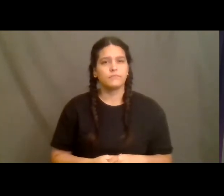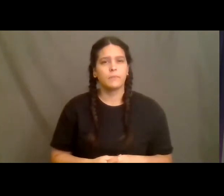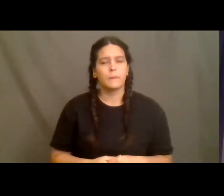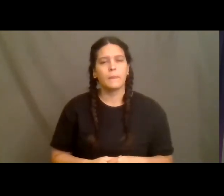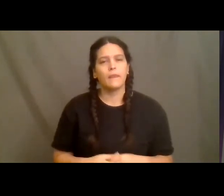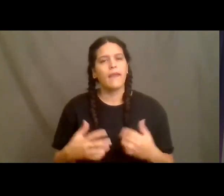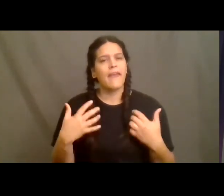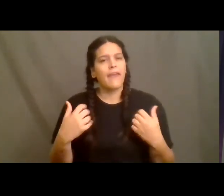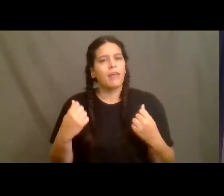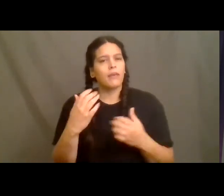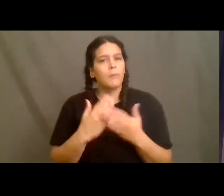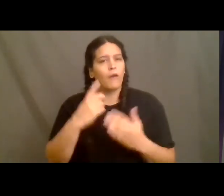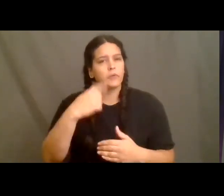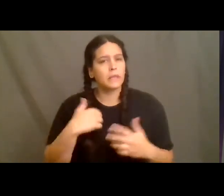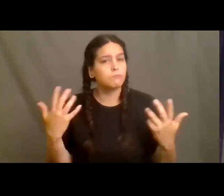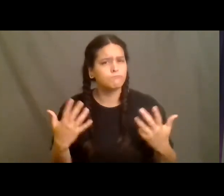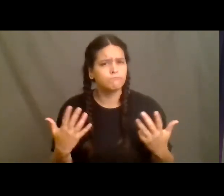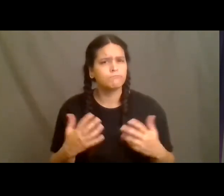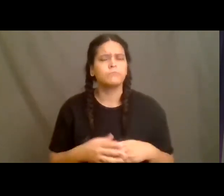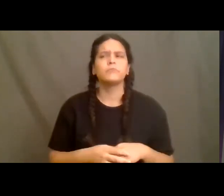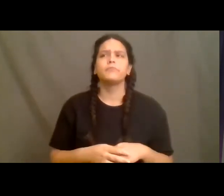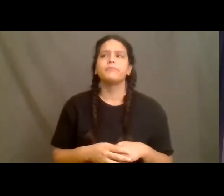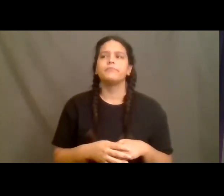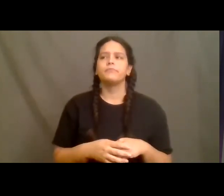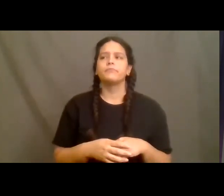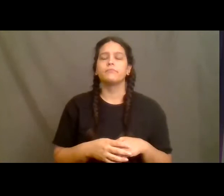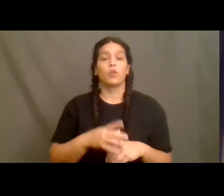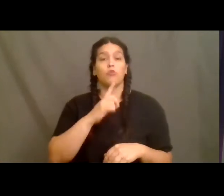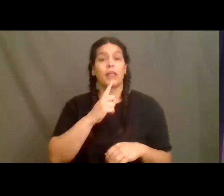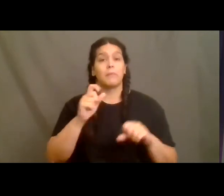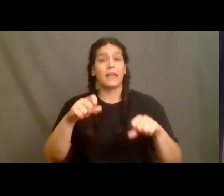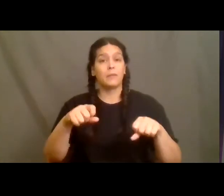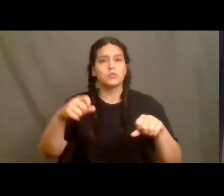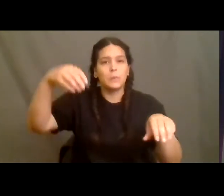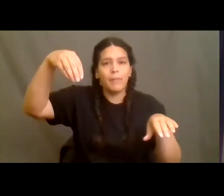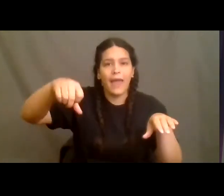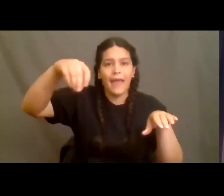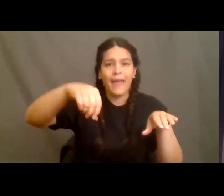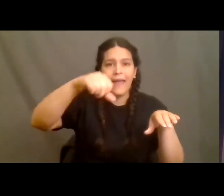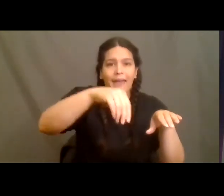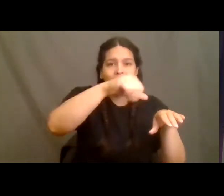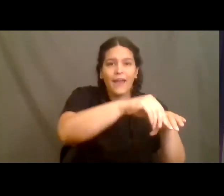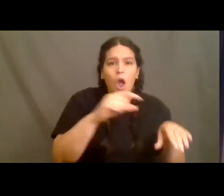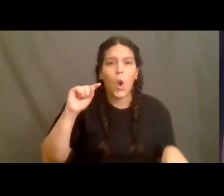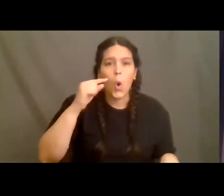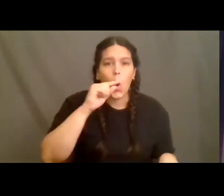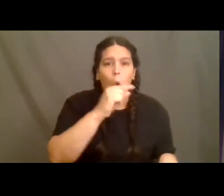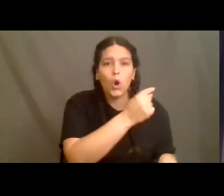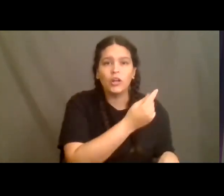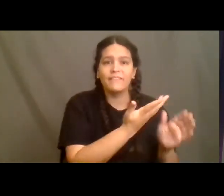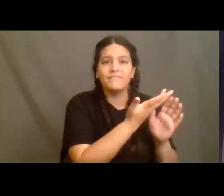time is having, you know, being able to plant a cornfield this year, to have our own